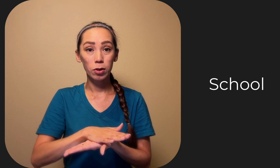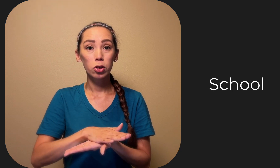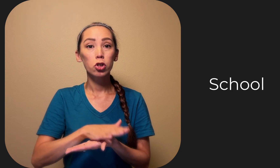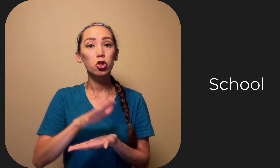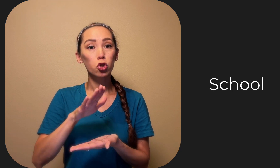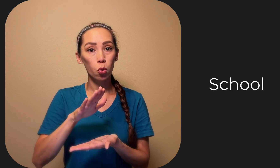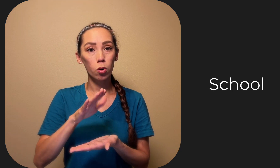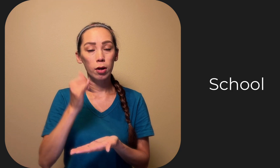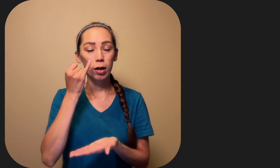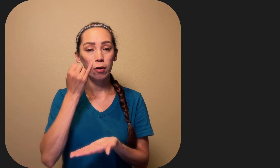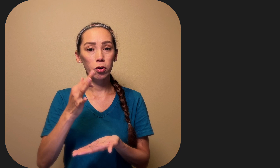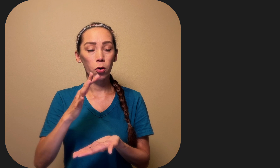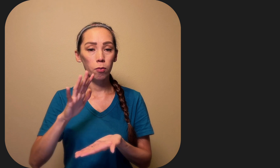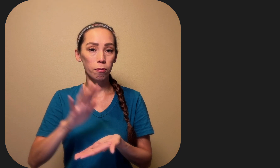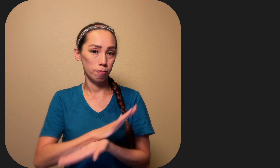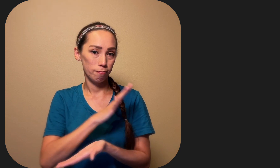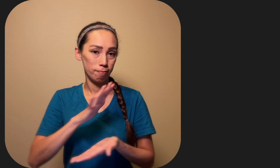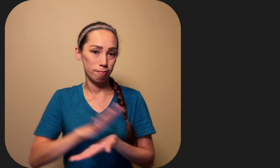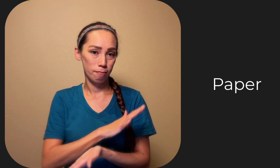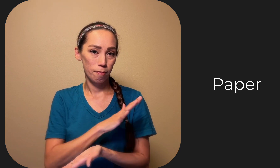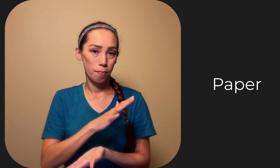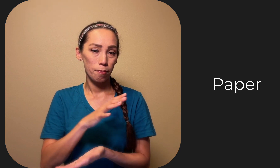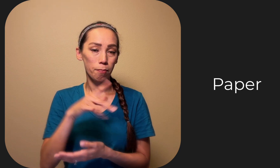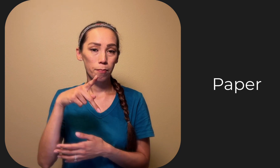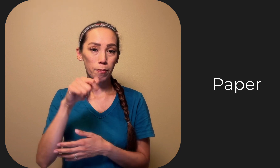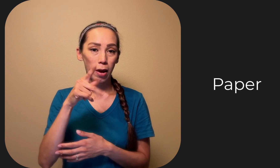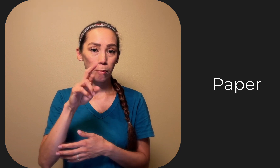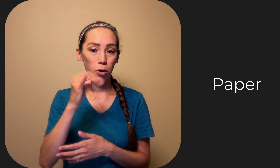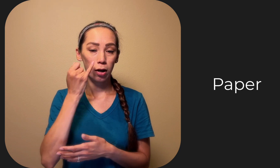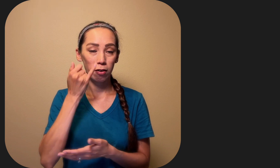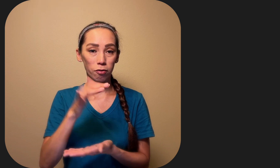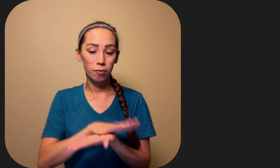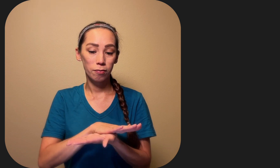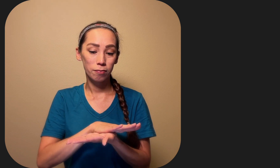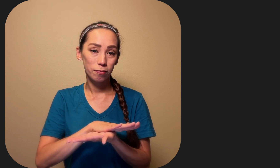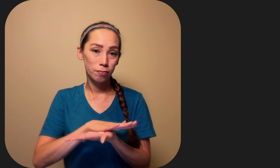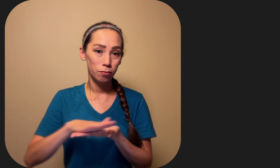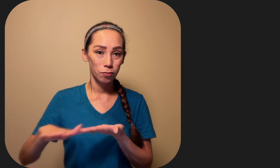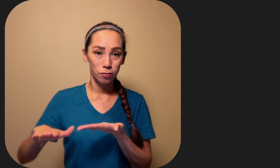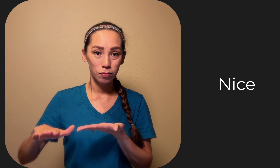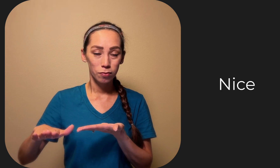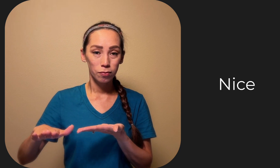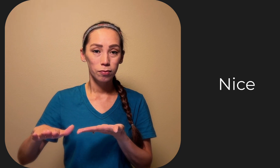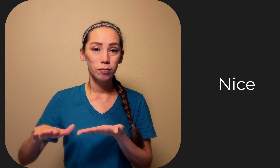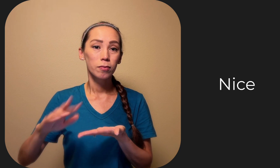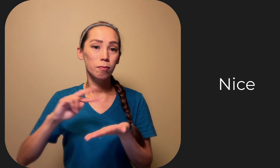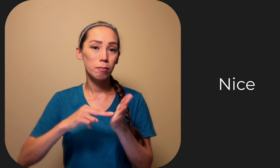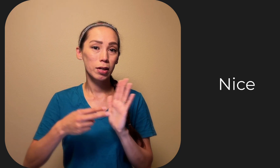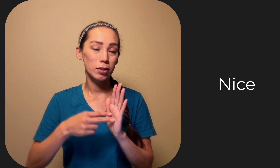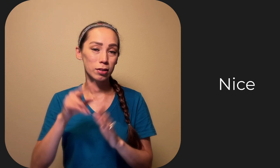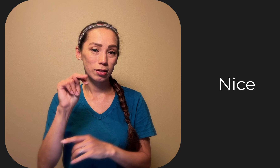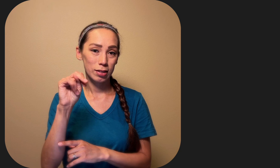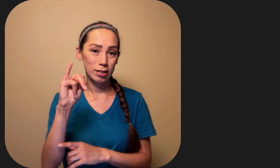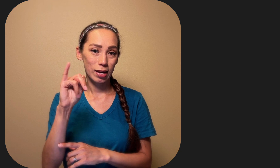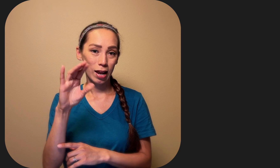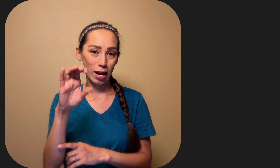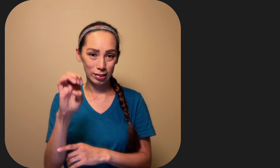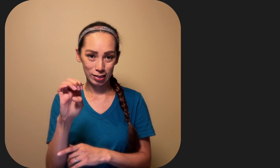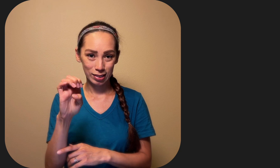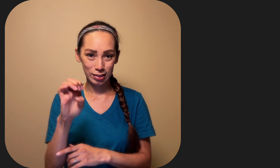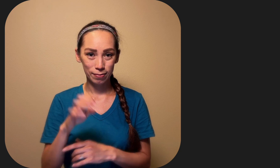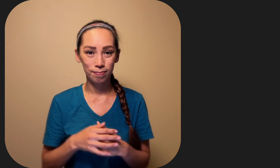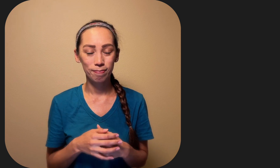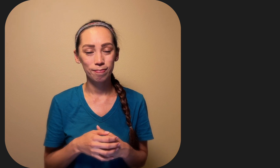it means school. If you go to the side, it means paper. And if you go straight with your fingers all together, it